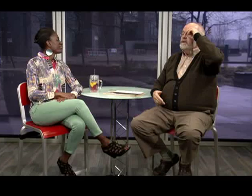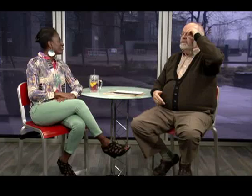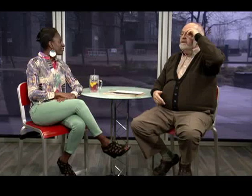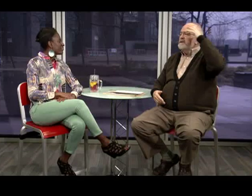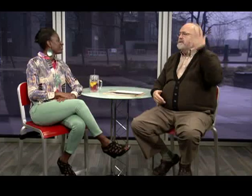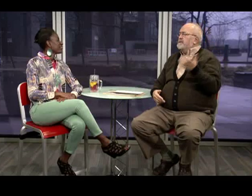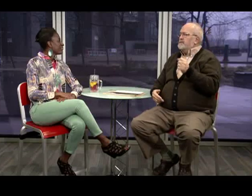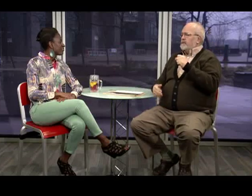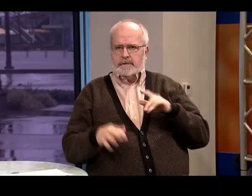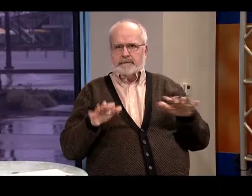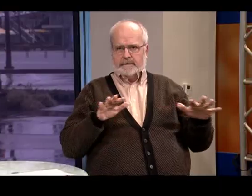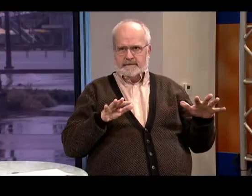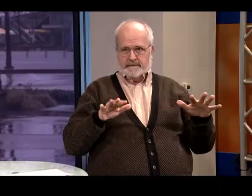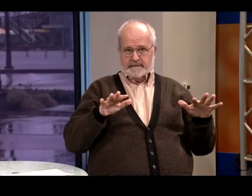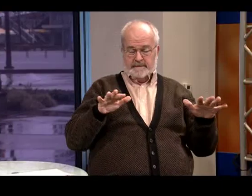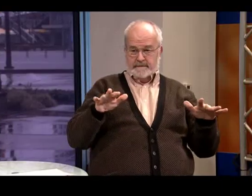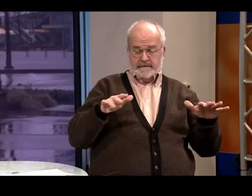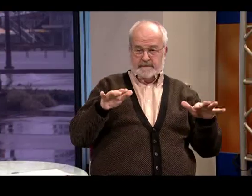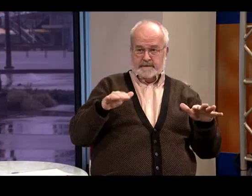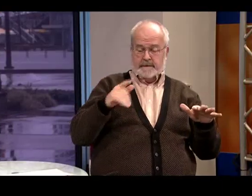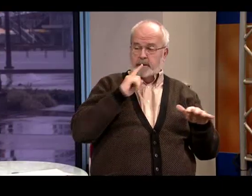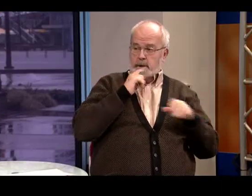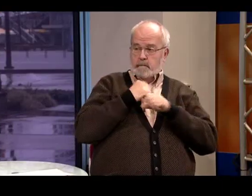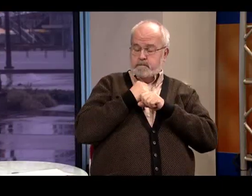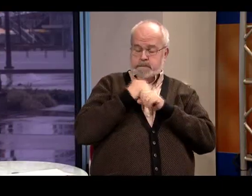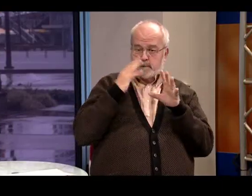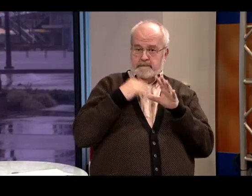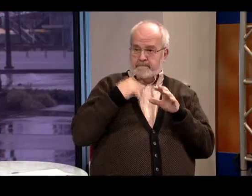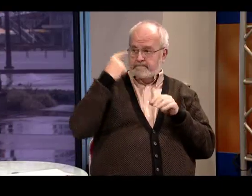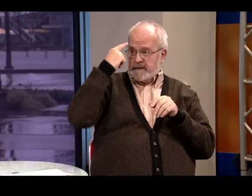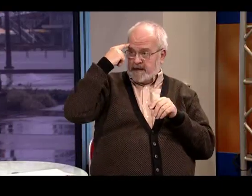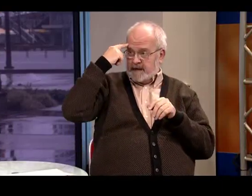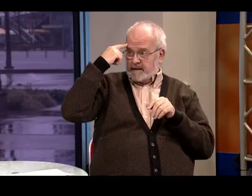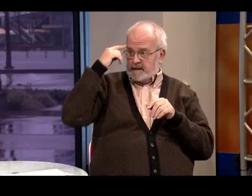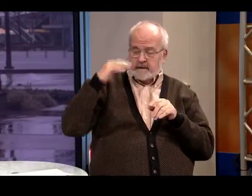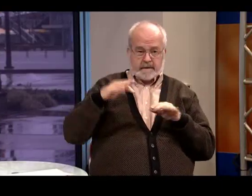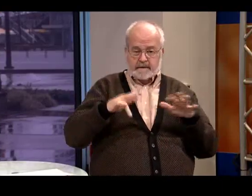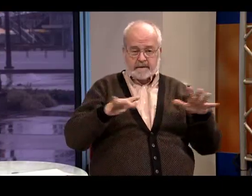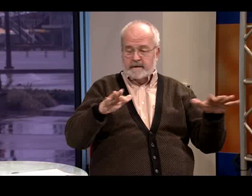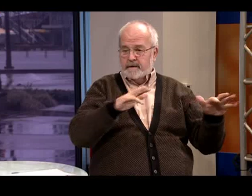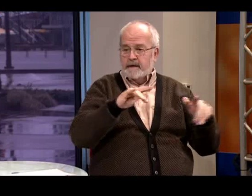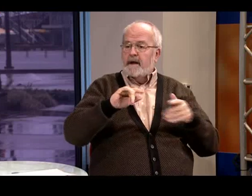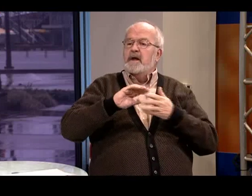D.C. And I just got there, and it blew my mind.